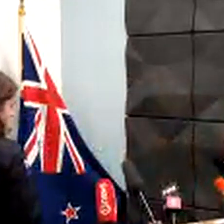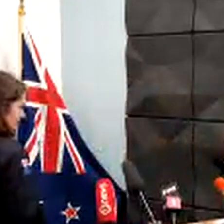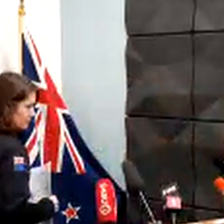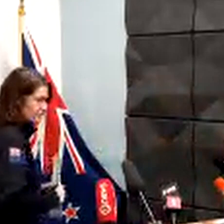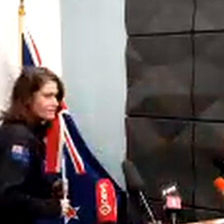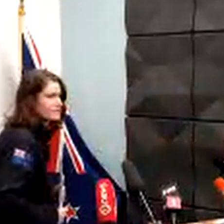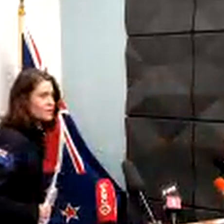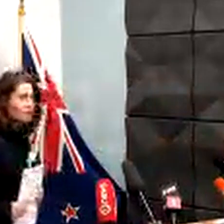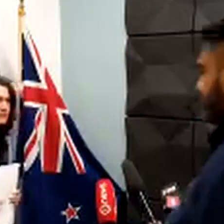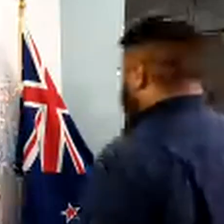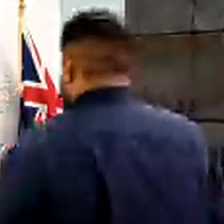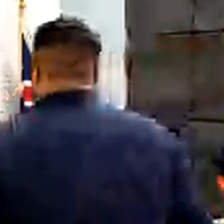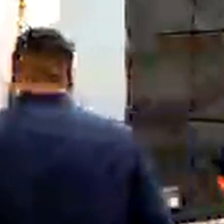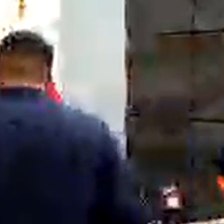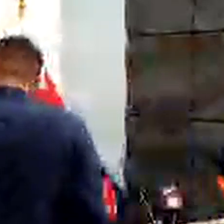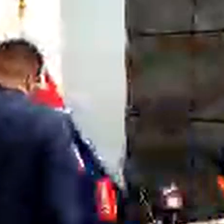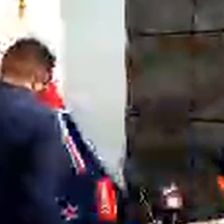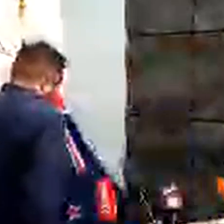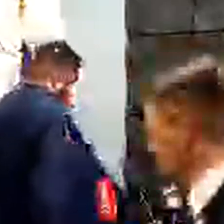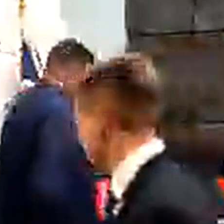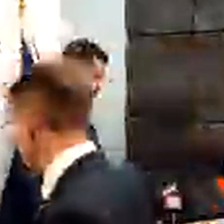Can they? Thank you. Thanks.